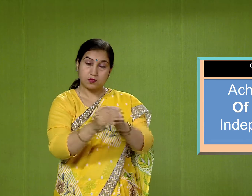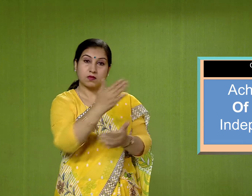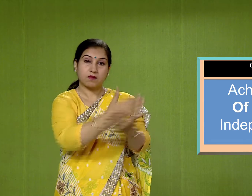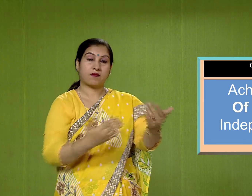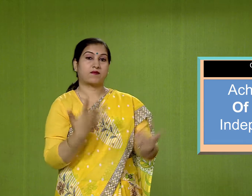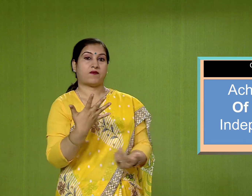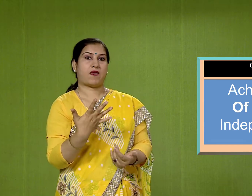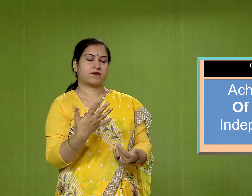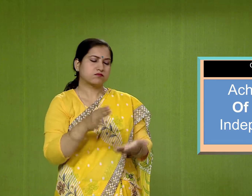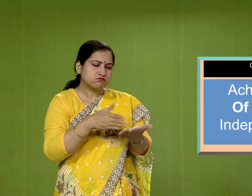8.